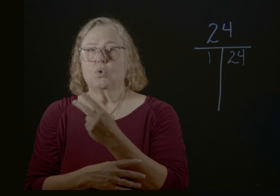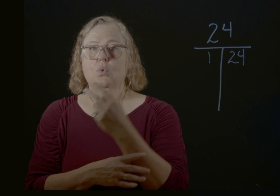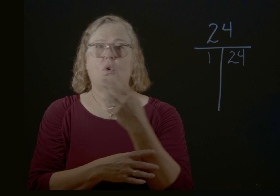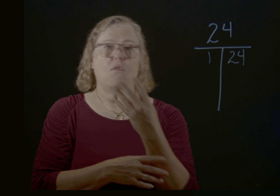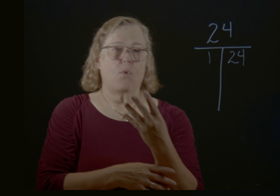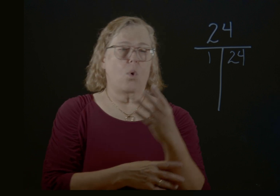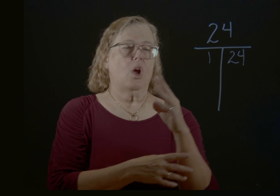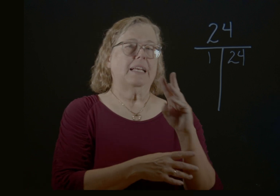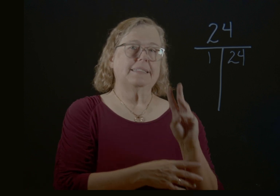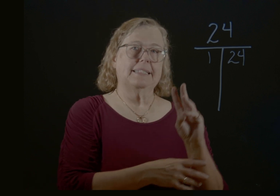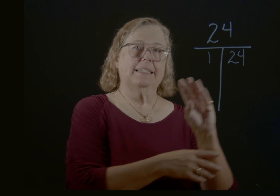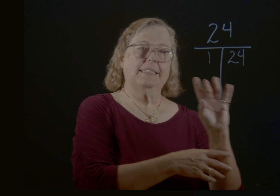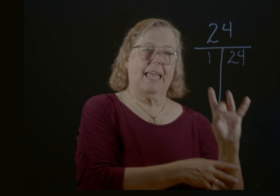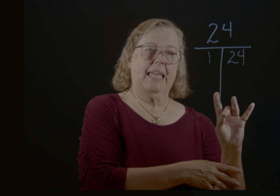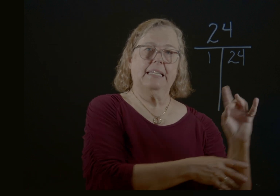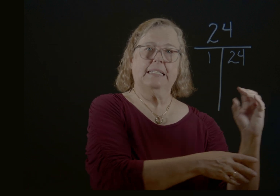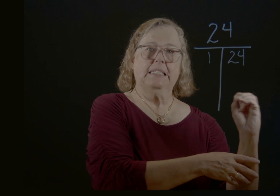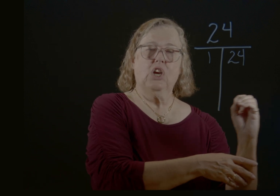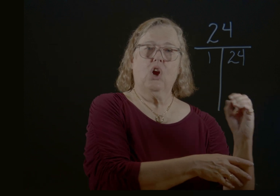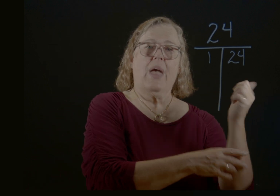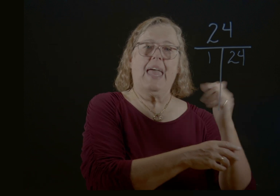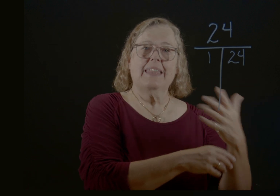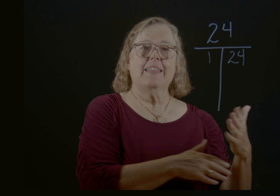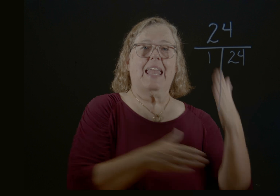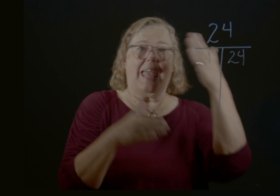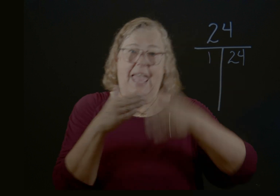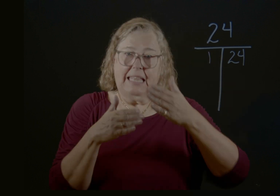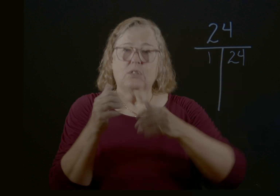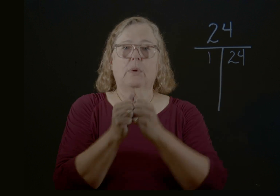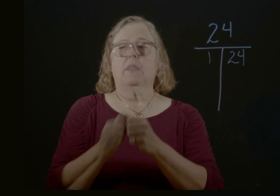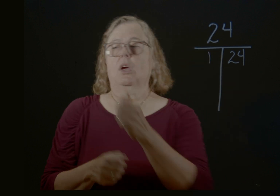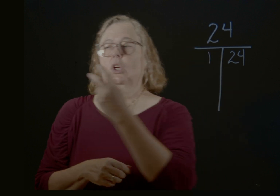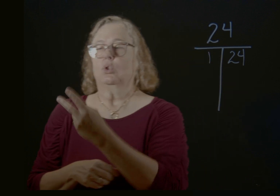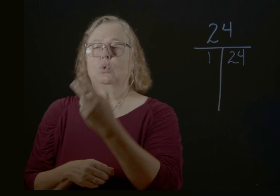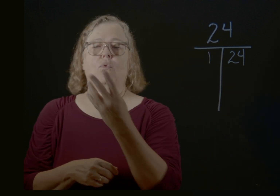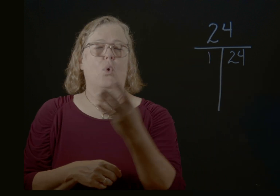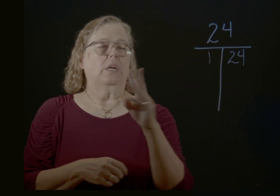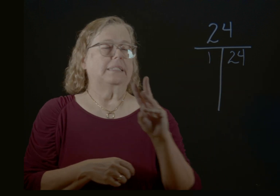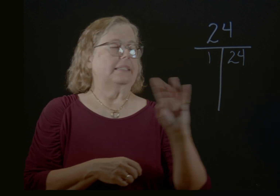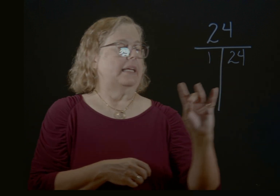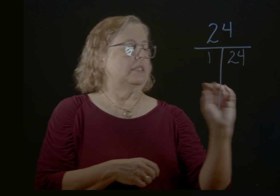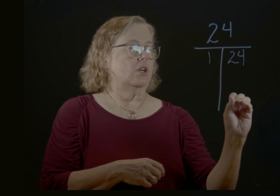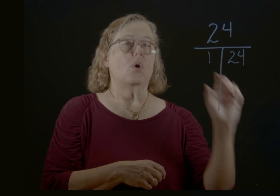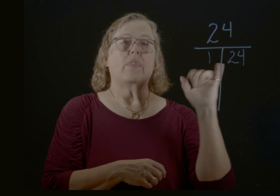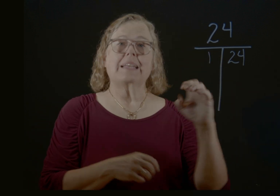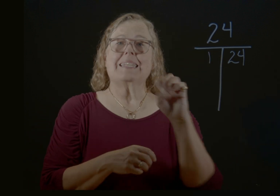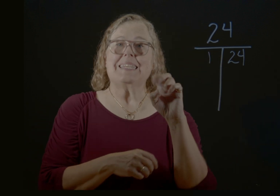4, 6, 8, 0. Anything like that ends, any number that ends in 2, 4, 6, 8, or 0, that's an